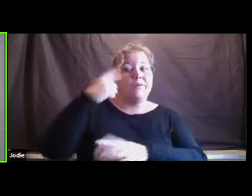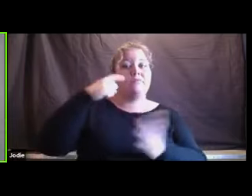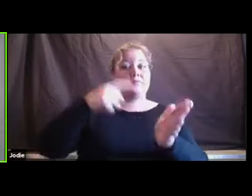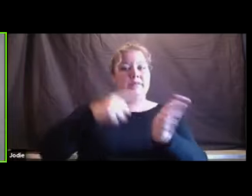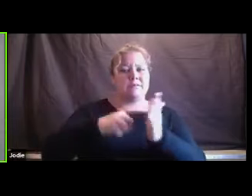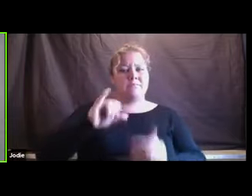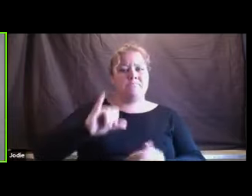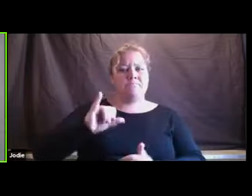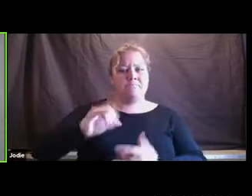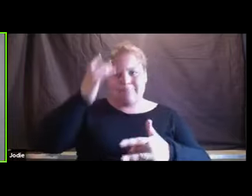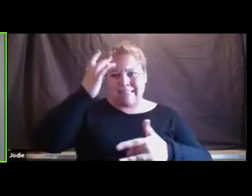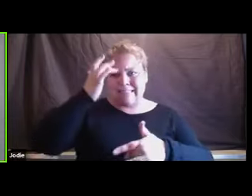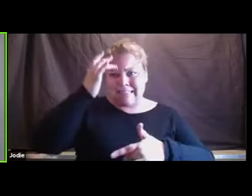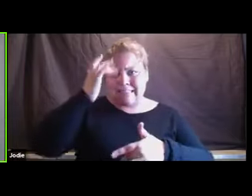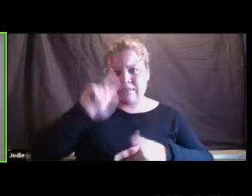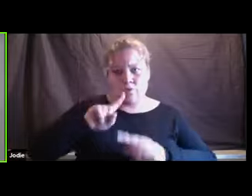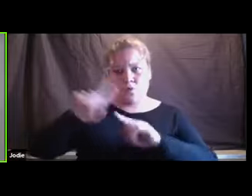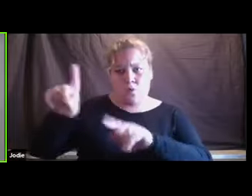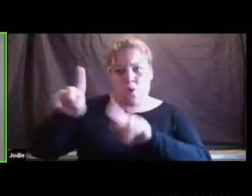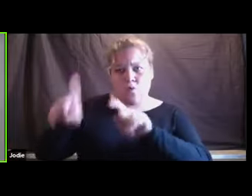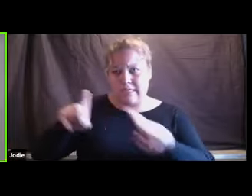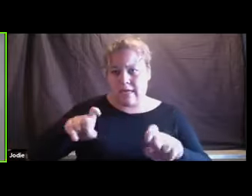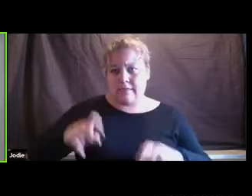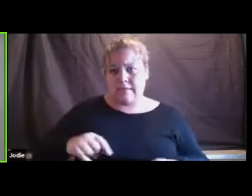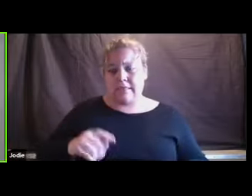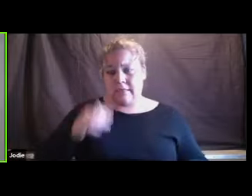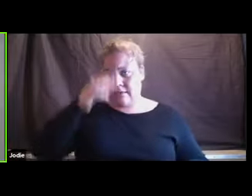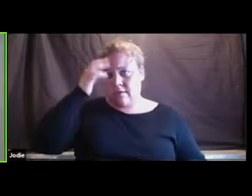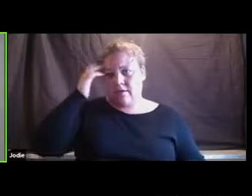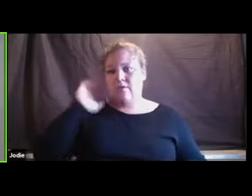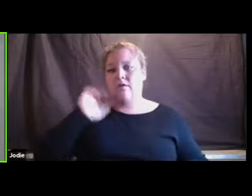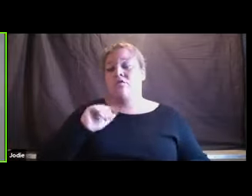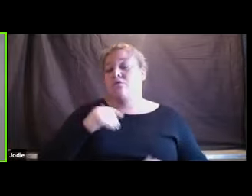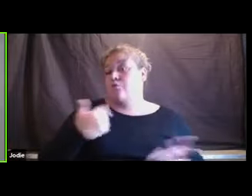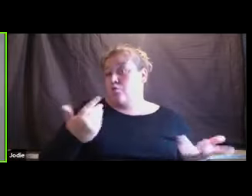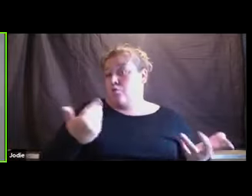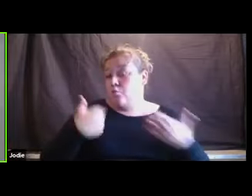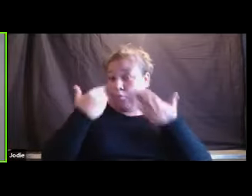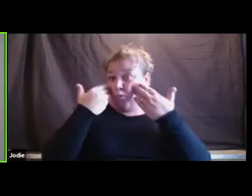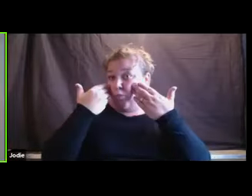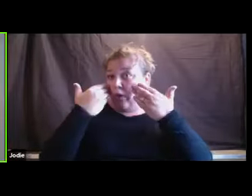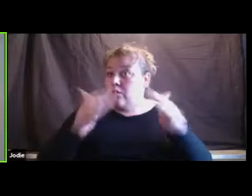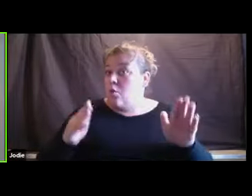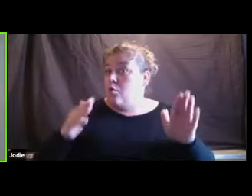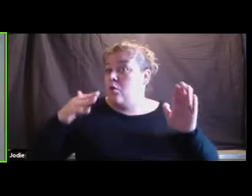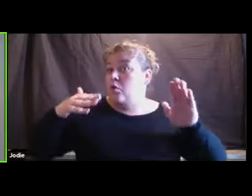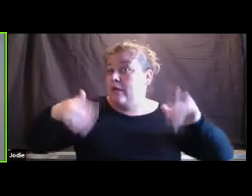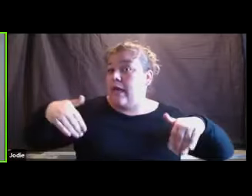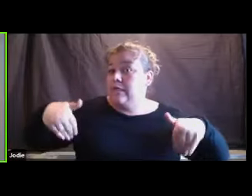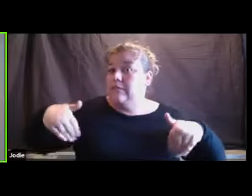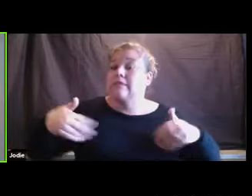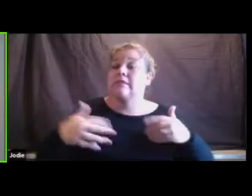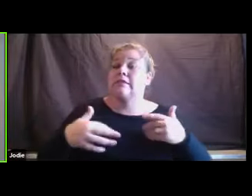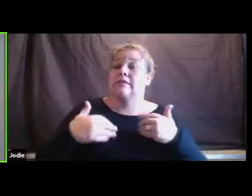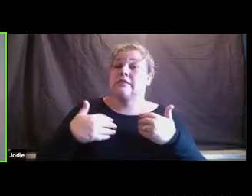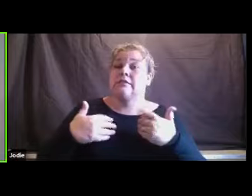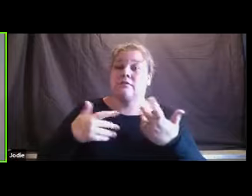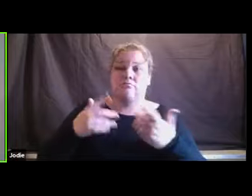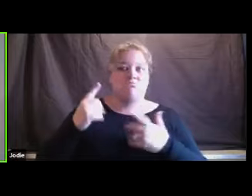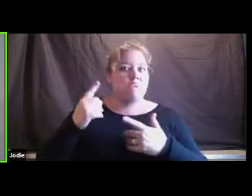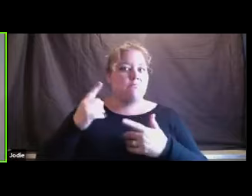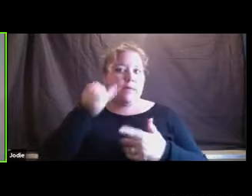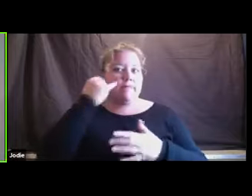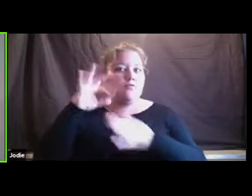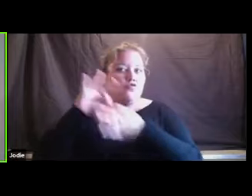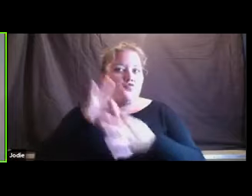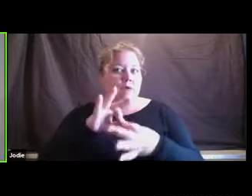realize that they need to be tested. So we do not know of any cases right now that are directly related to